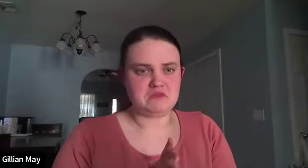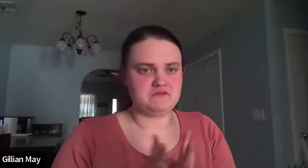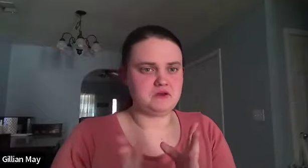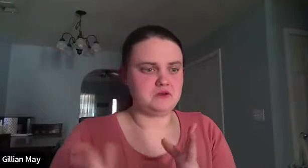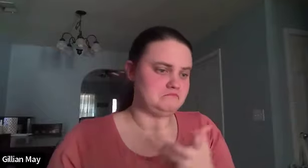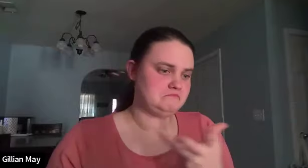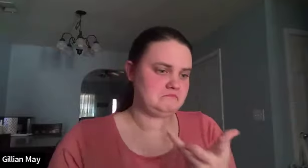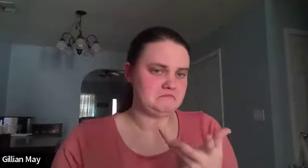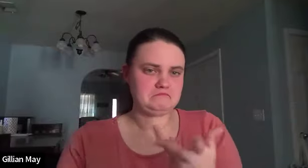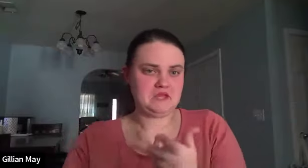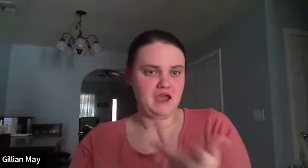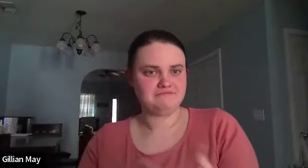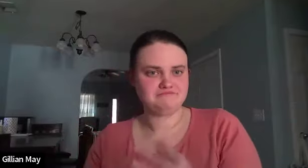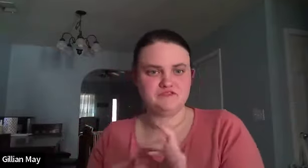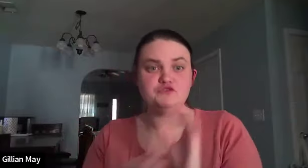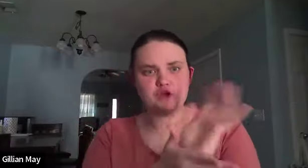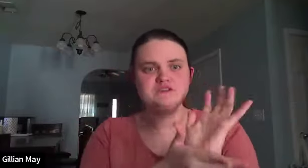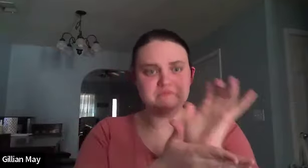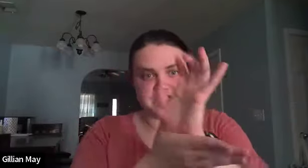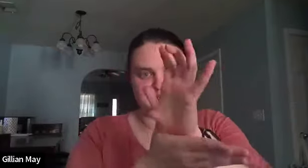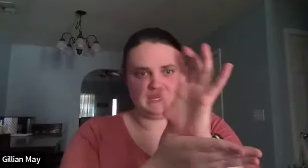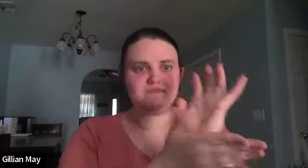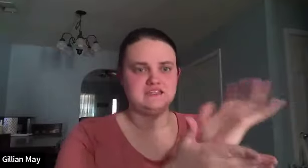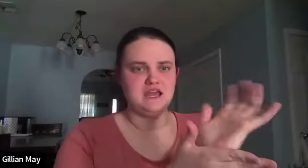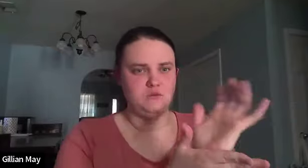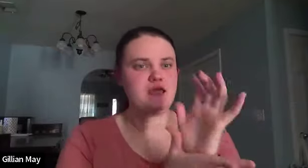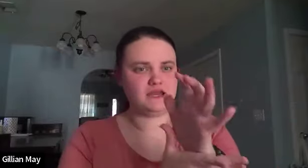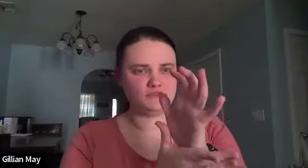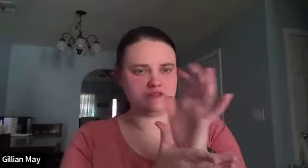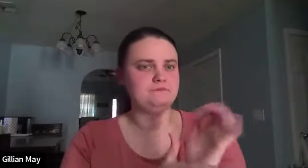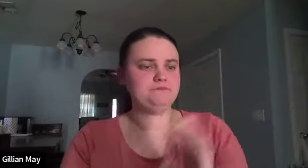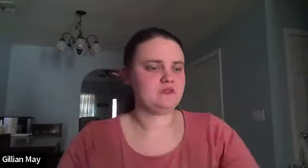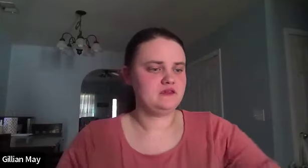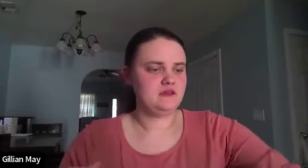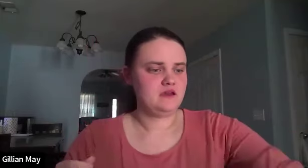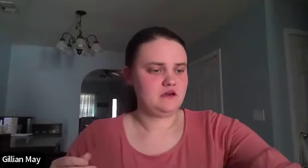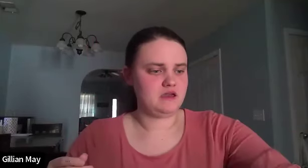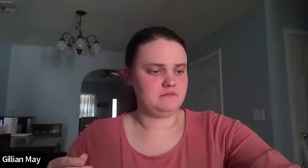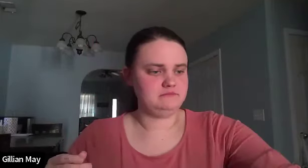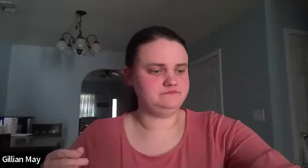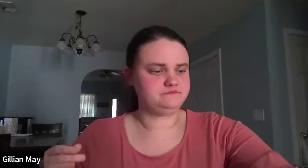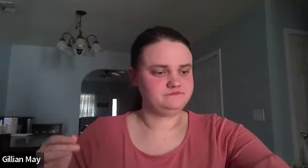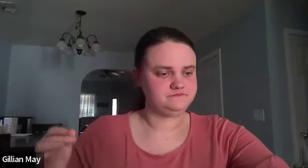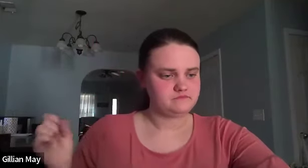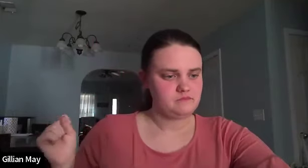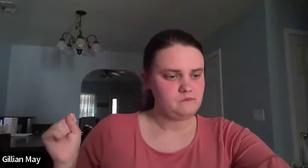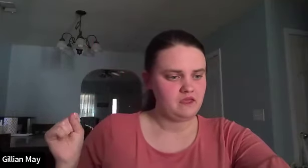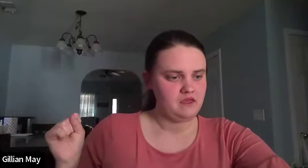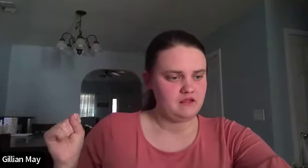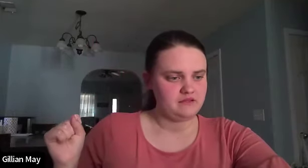If you notice me doing it, that's kind of why I do that. Okay.